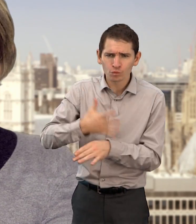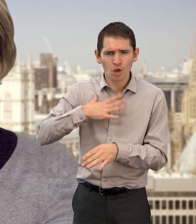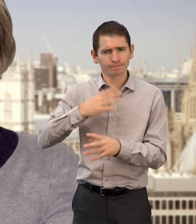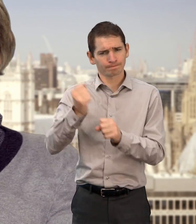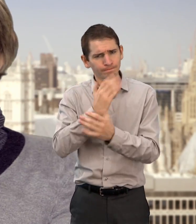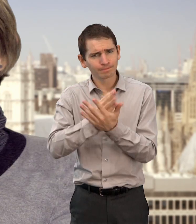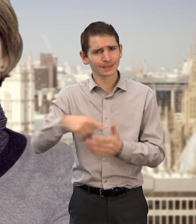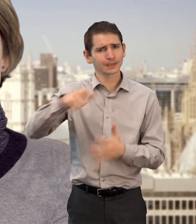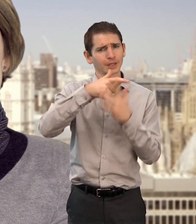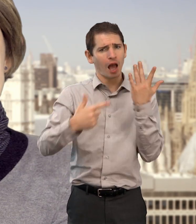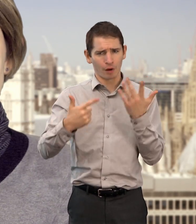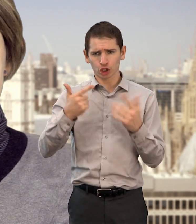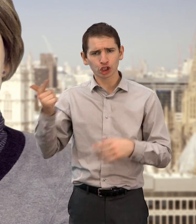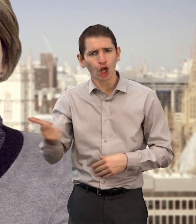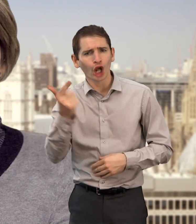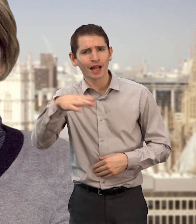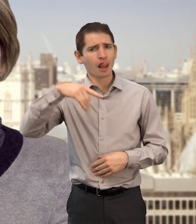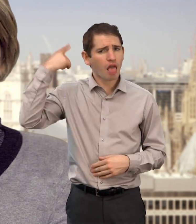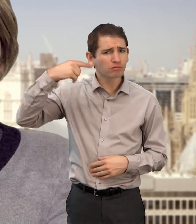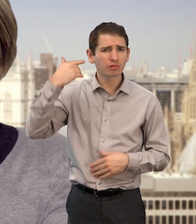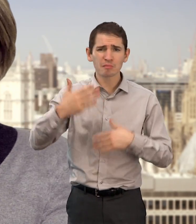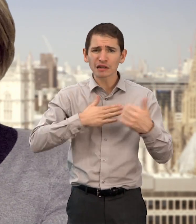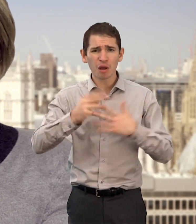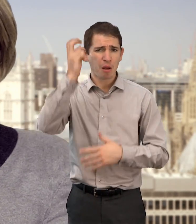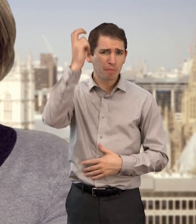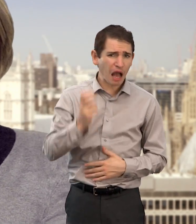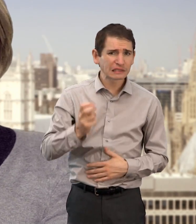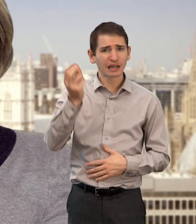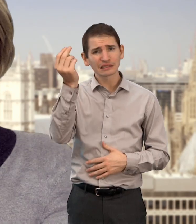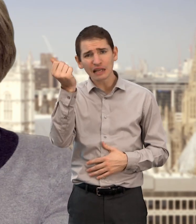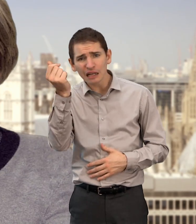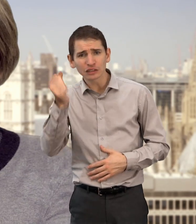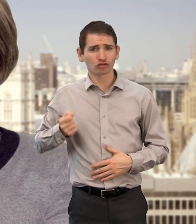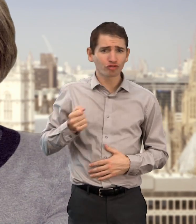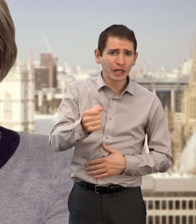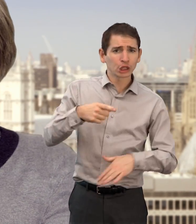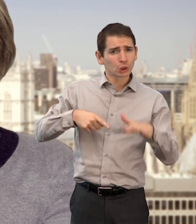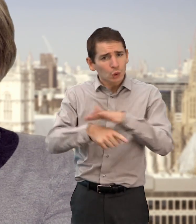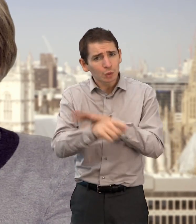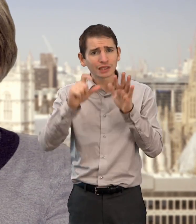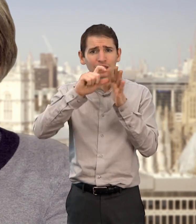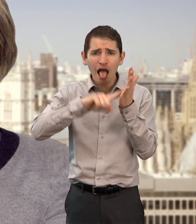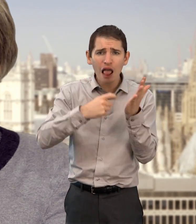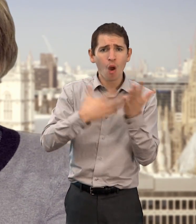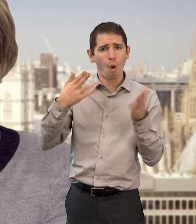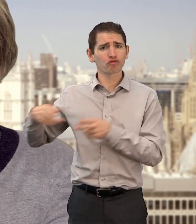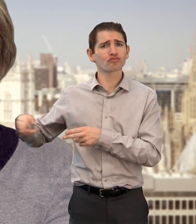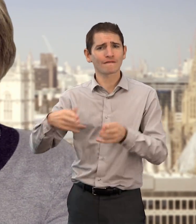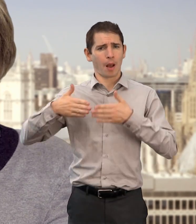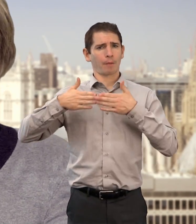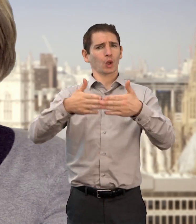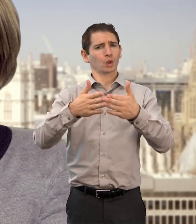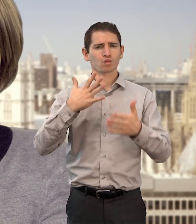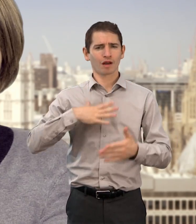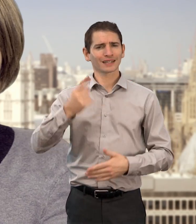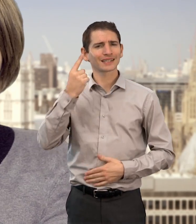to ensure that disabled people's journeys in London, whether by bus, taxi, private hire, train, tube, DLR or on the river,